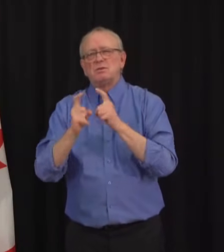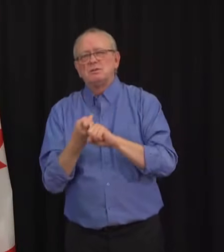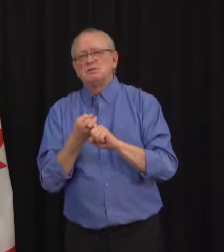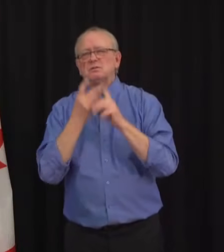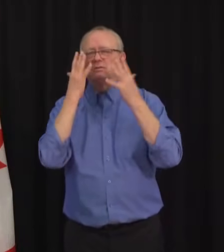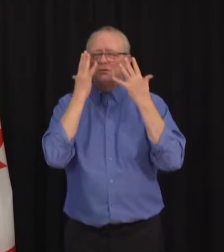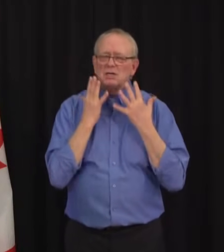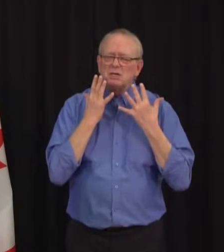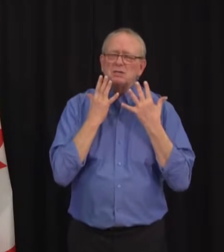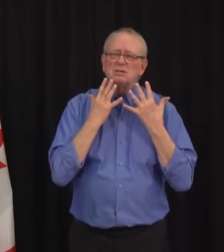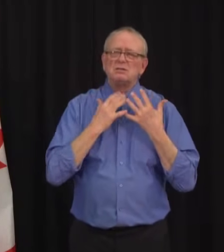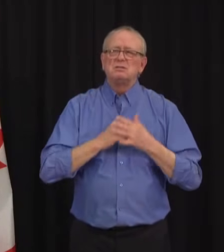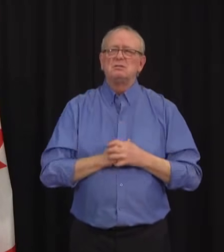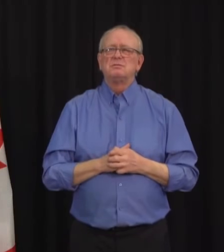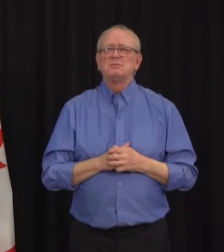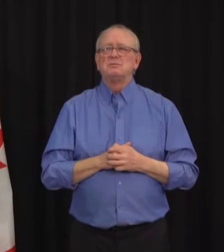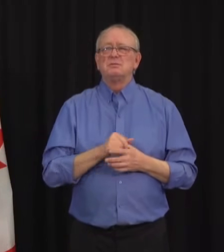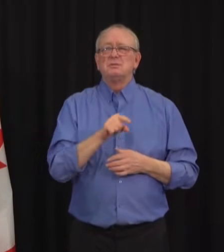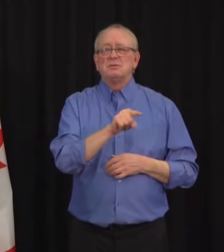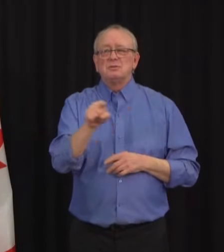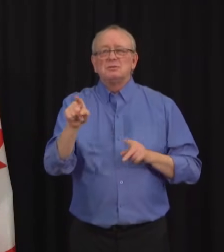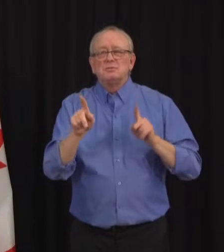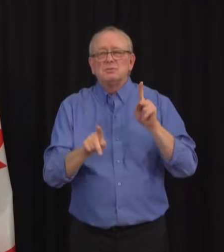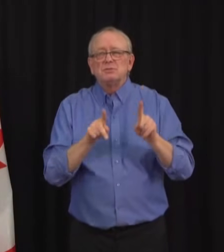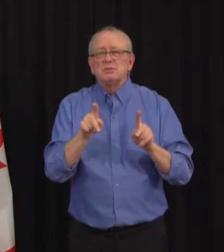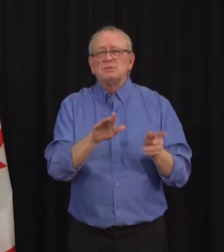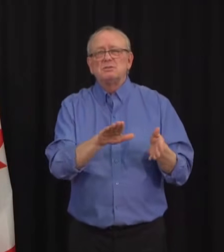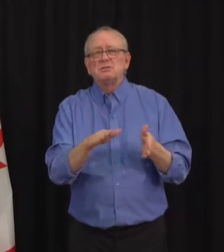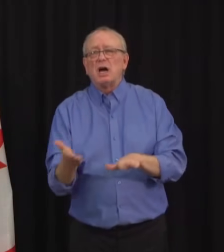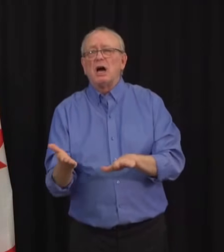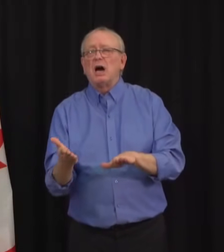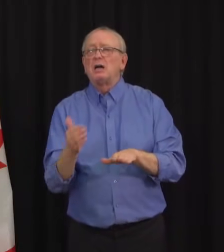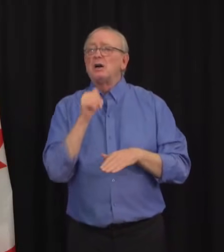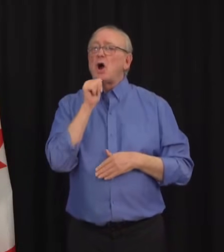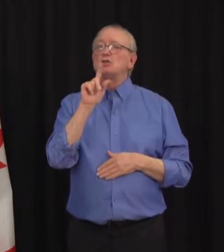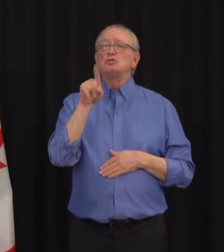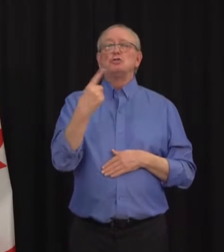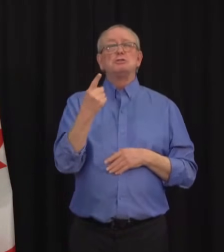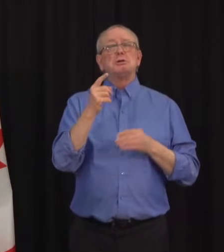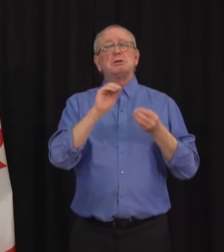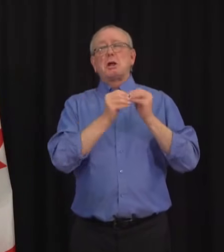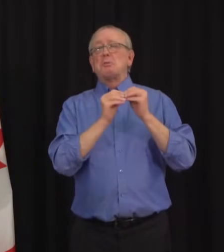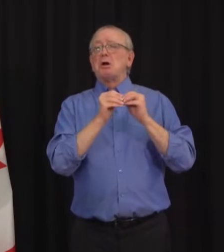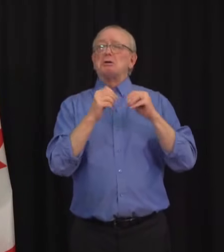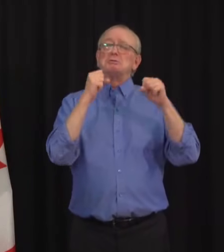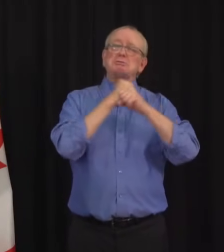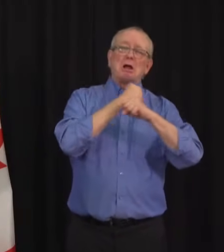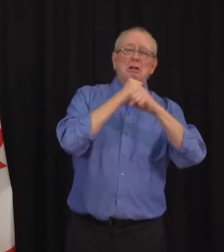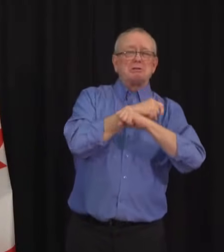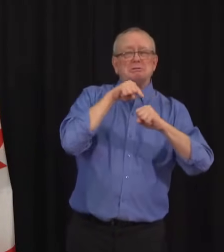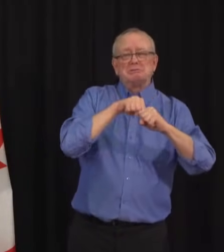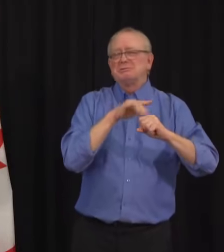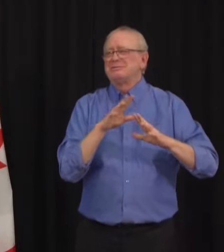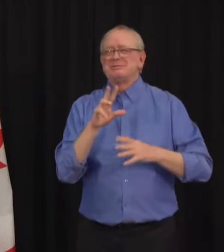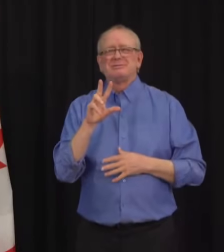of COVID-19. They represent Albertans who were loved and who meant the world to those who loved